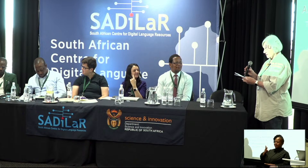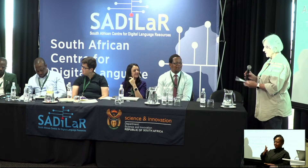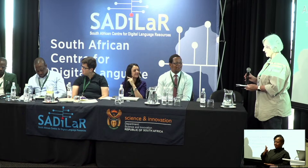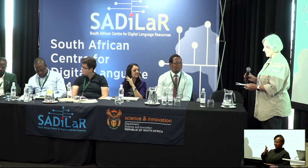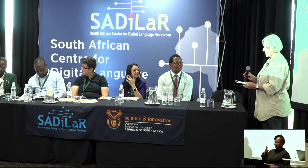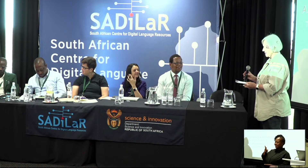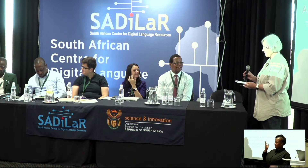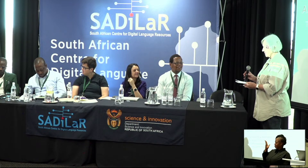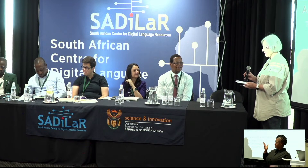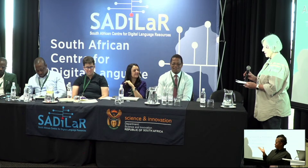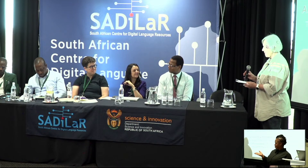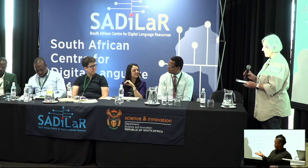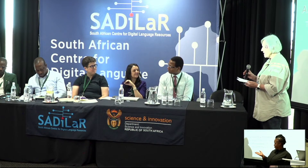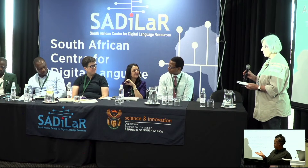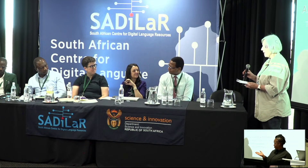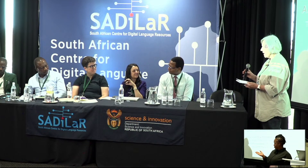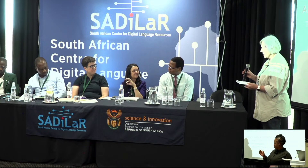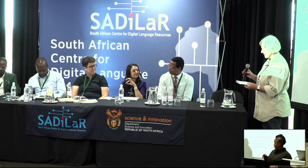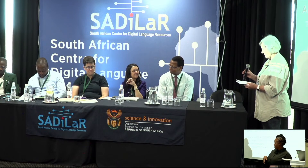speaker,